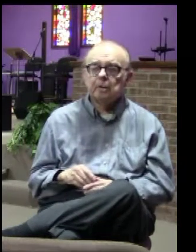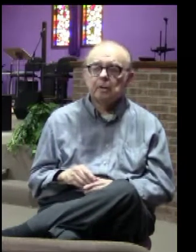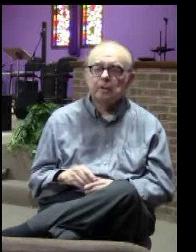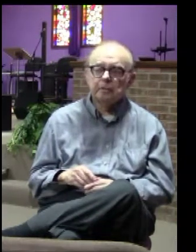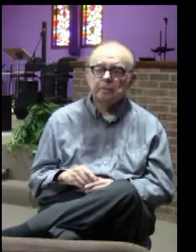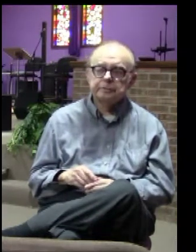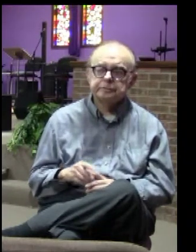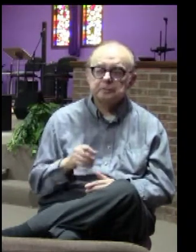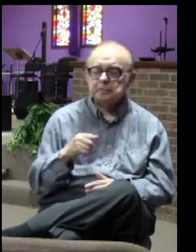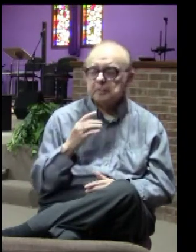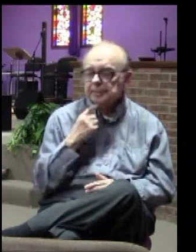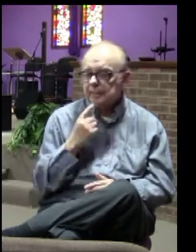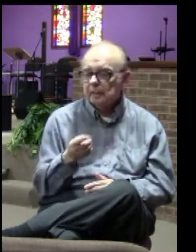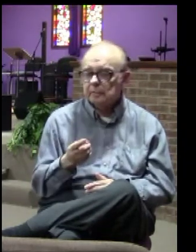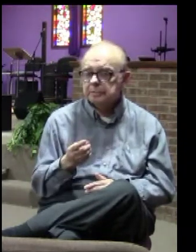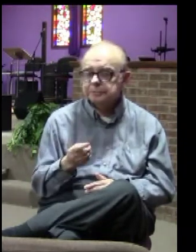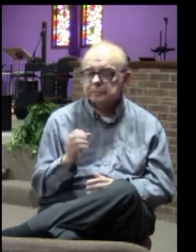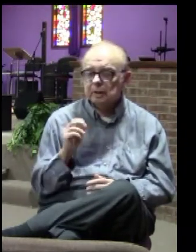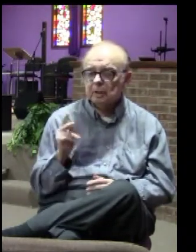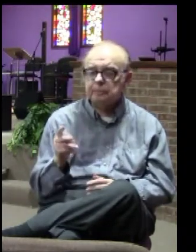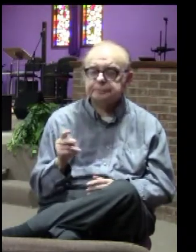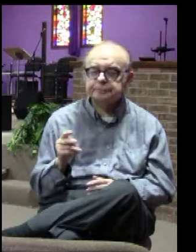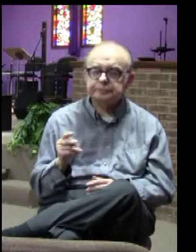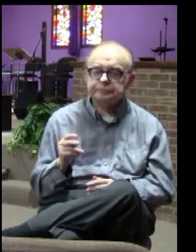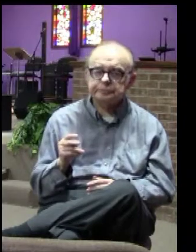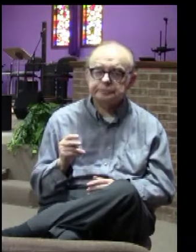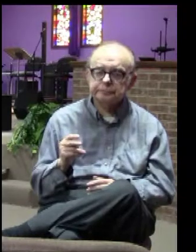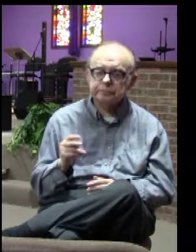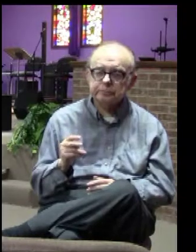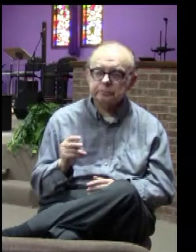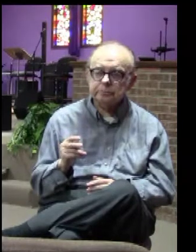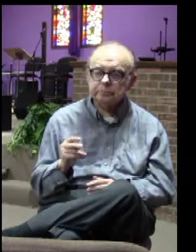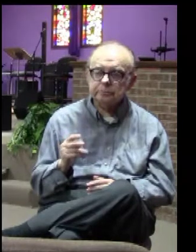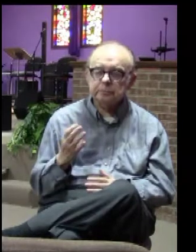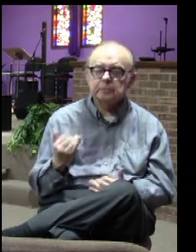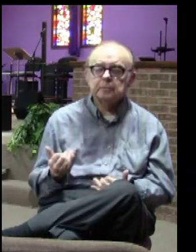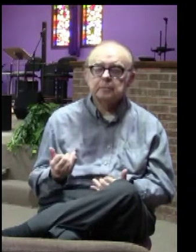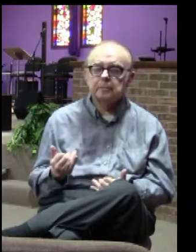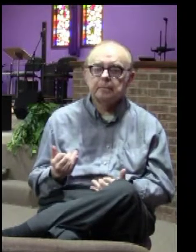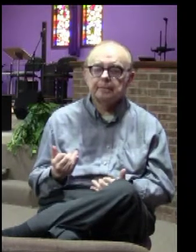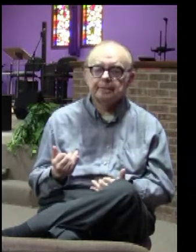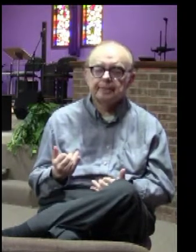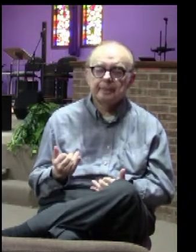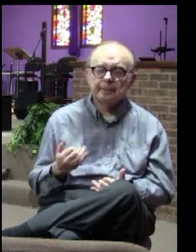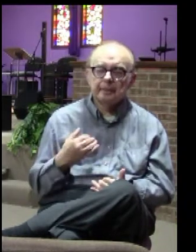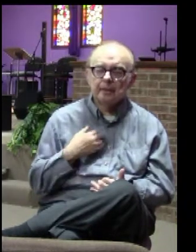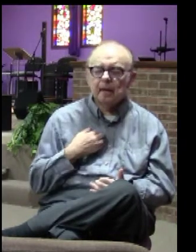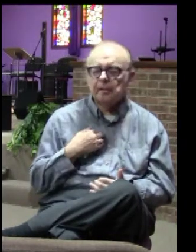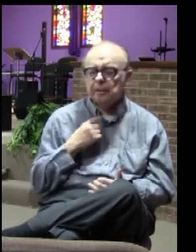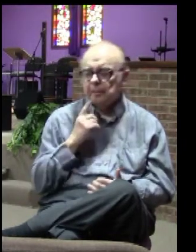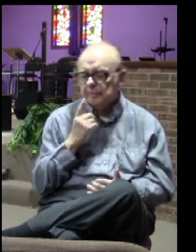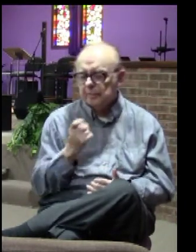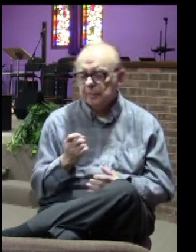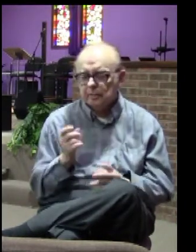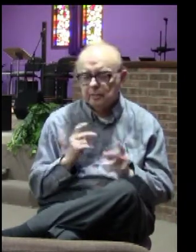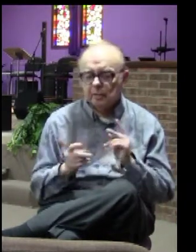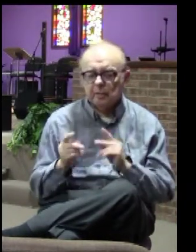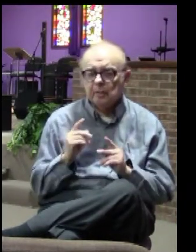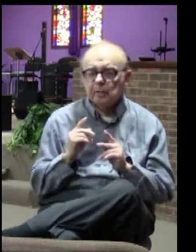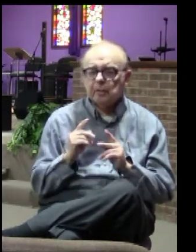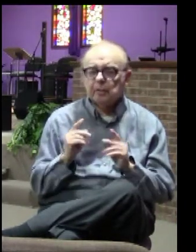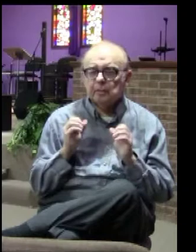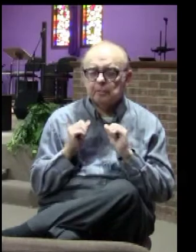And so here's what God says, okay? And today, I have no bitterness against these people. I've been